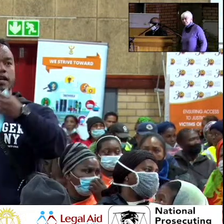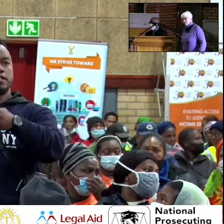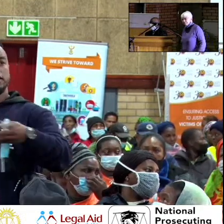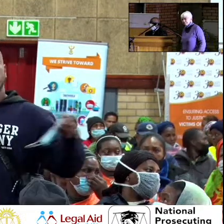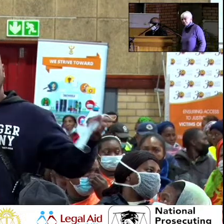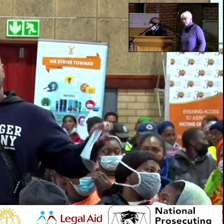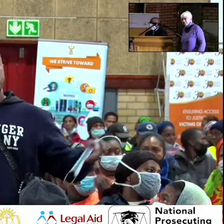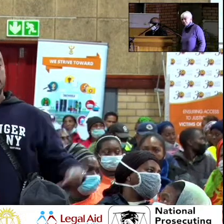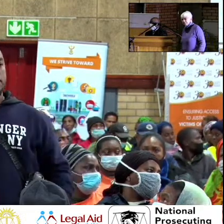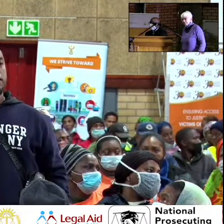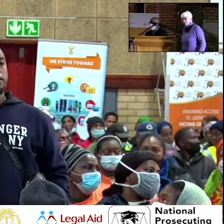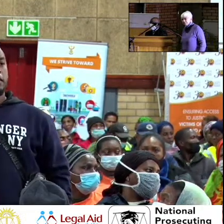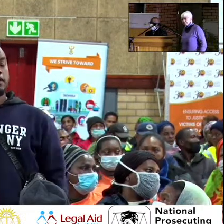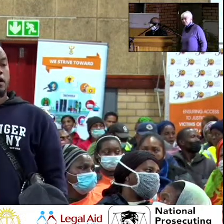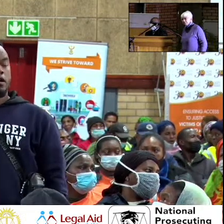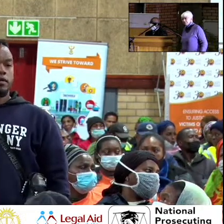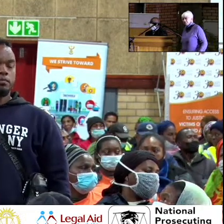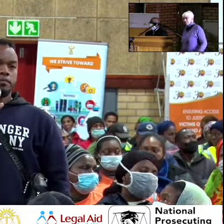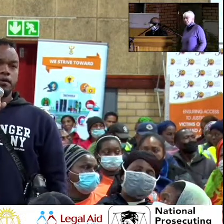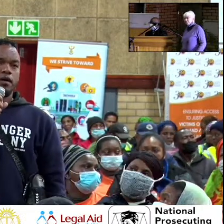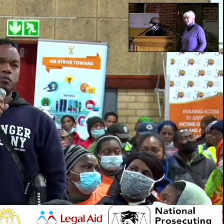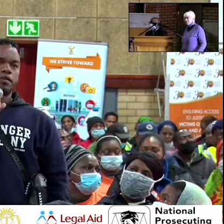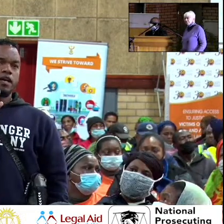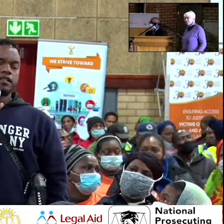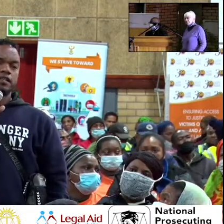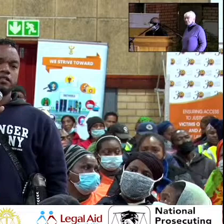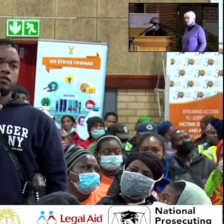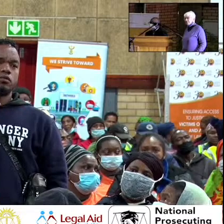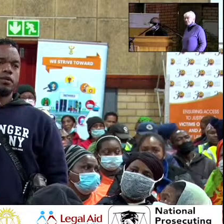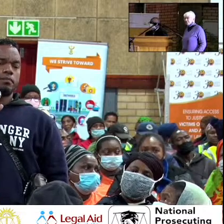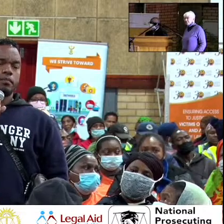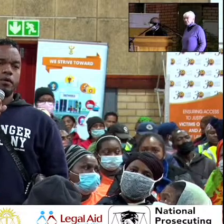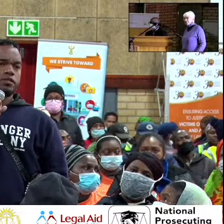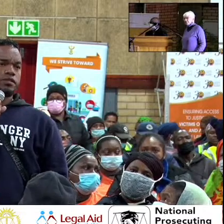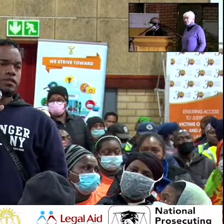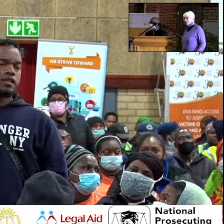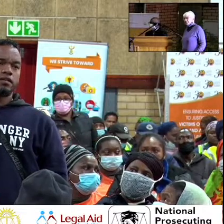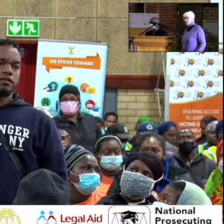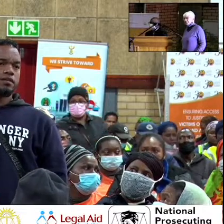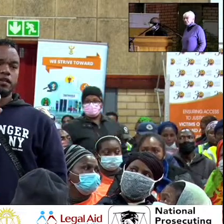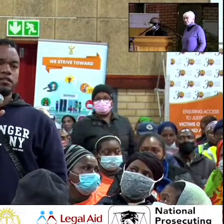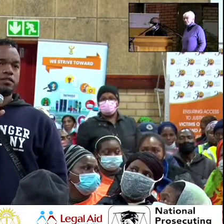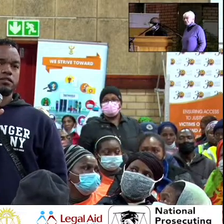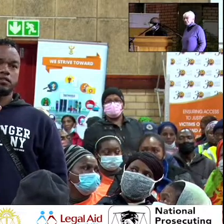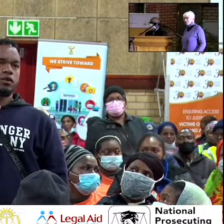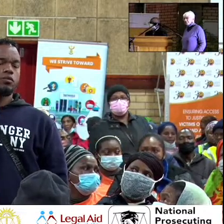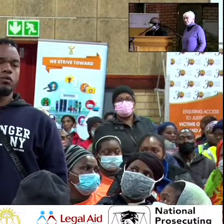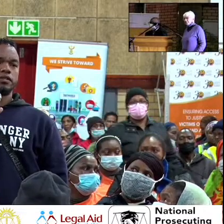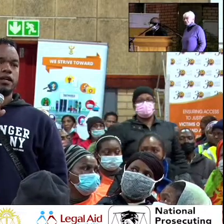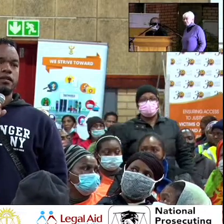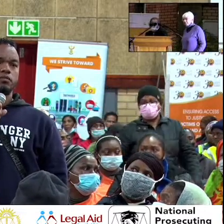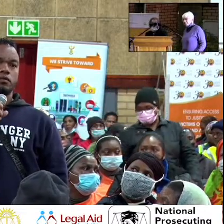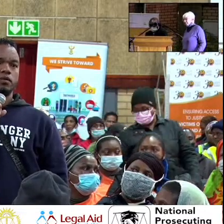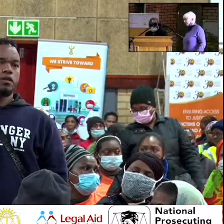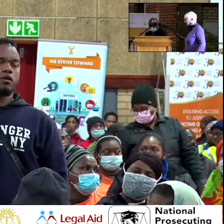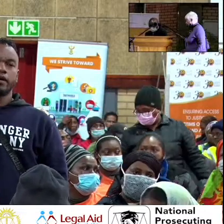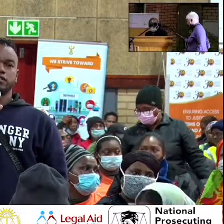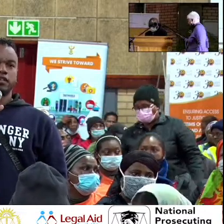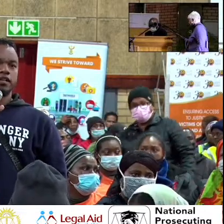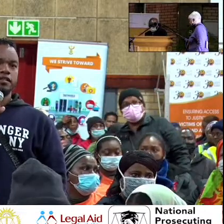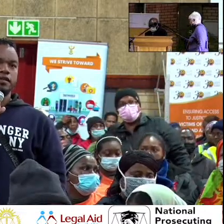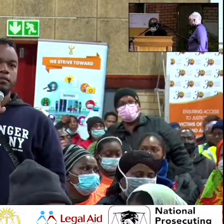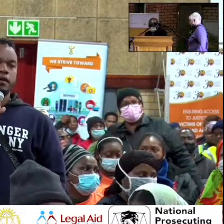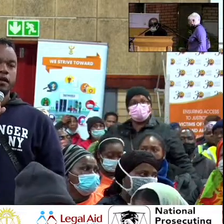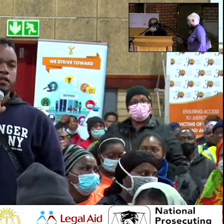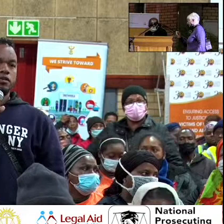gender-based violence, and we're having the meetings, but when people come with ideas or their proposals, then they just stonewalled and with a whole bunch